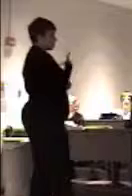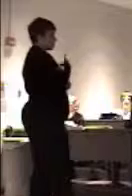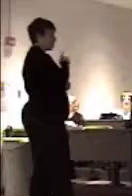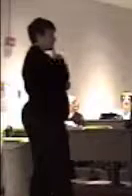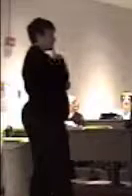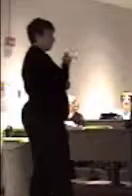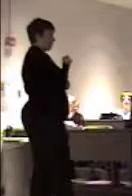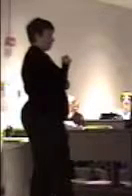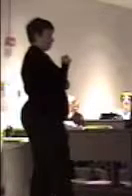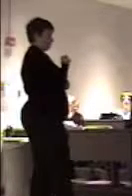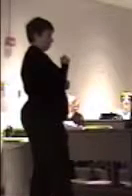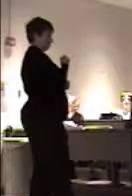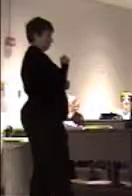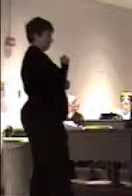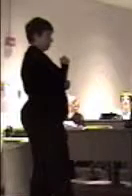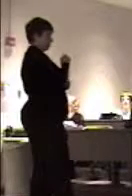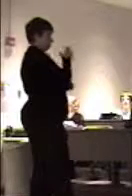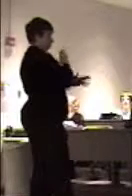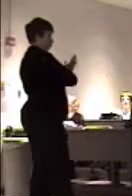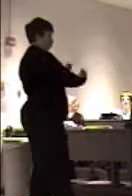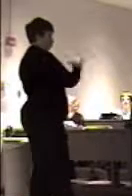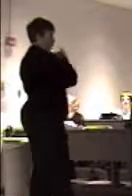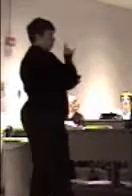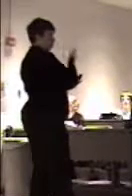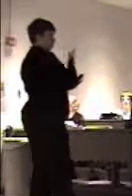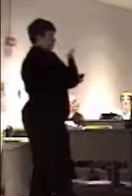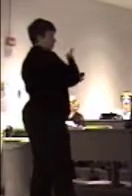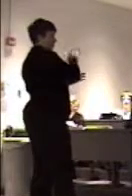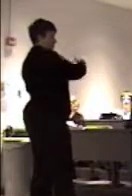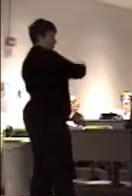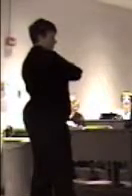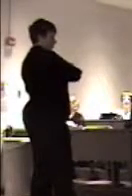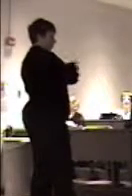confident. Karate wasn't birthed in war.